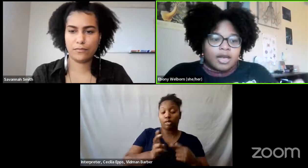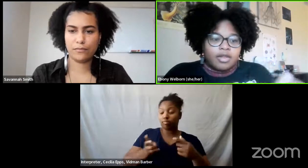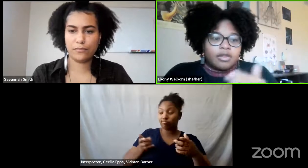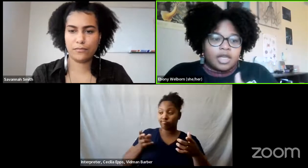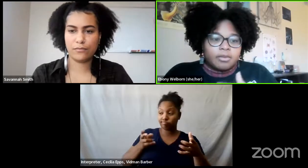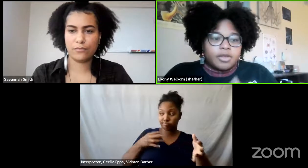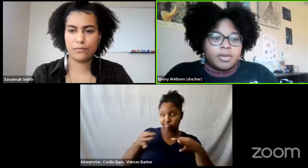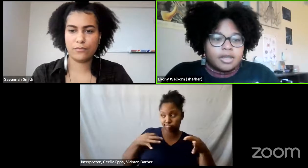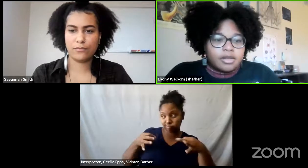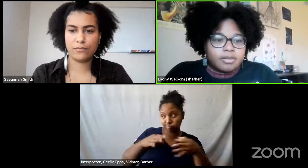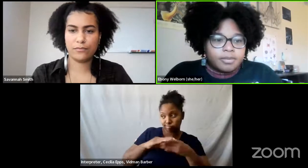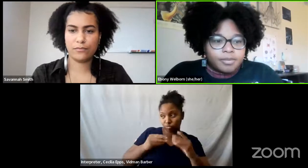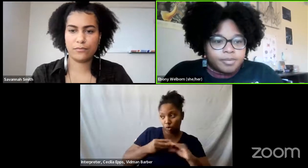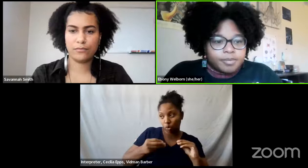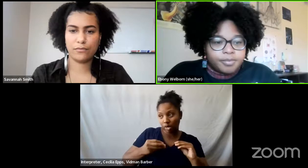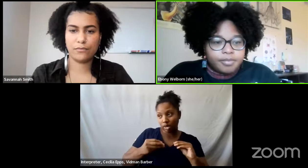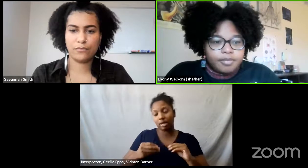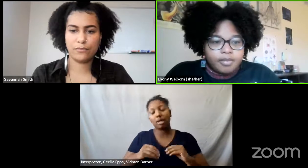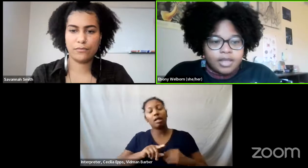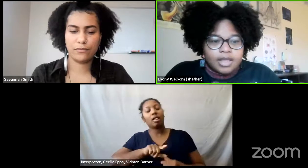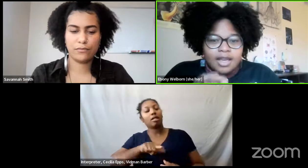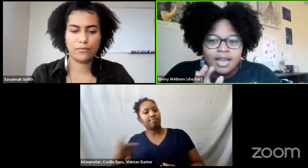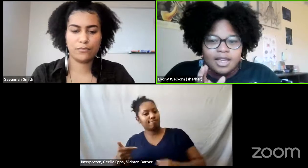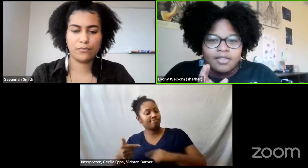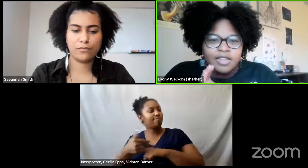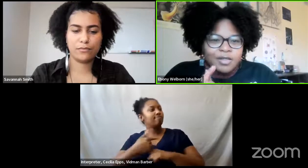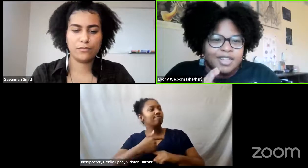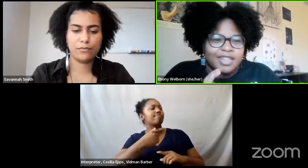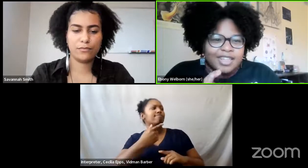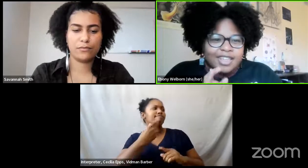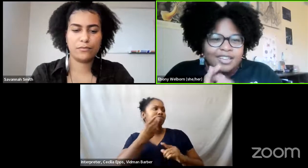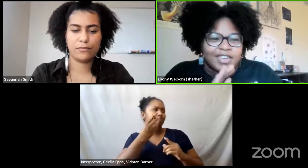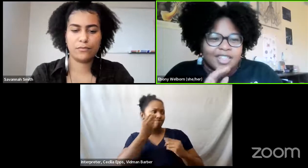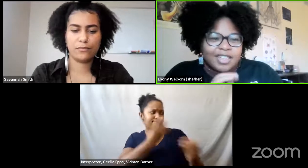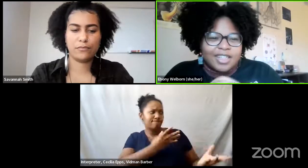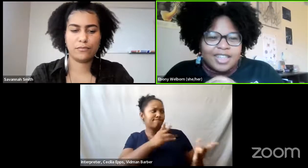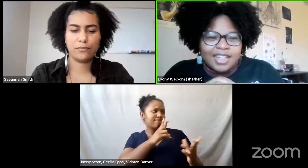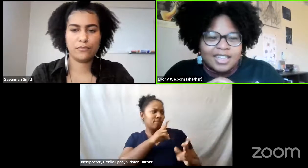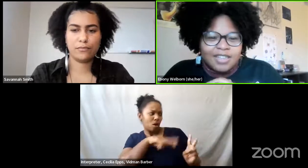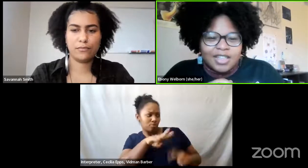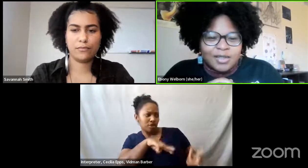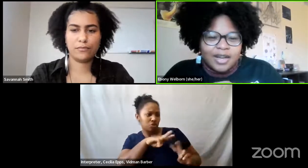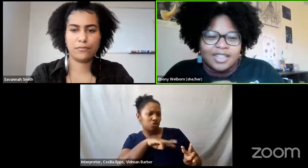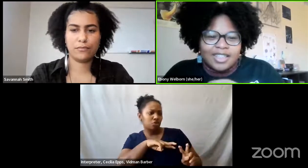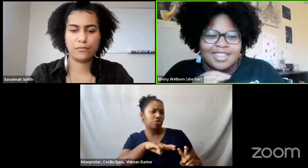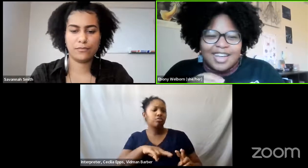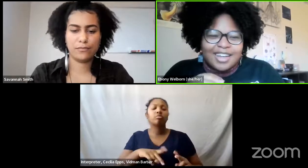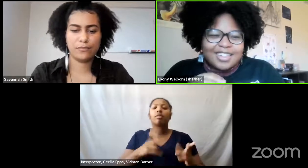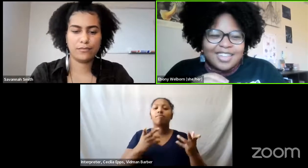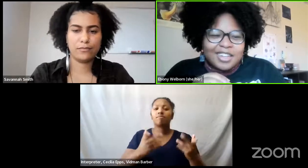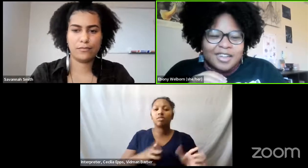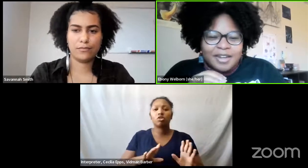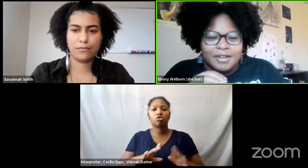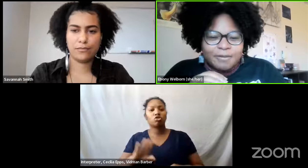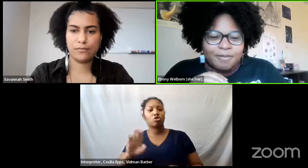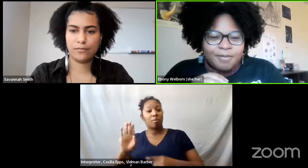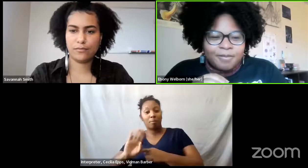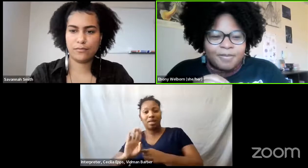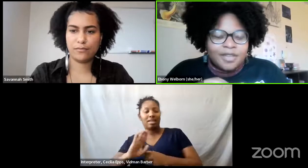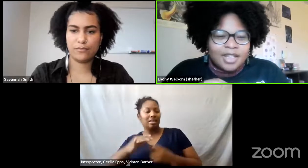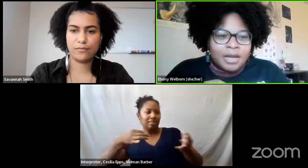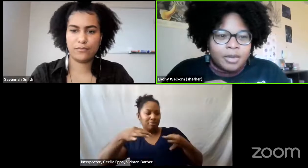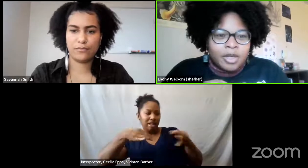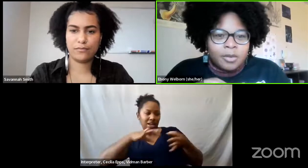off having those same 2 minutes. And if there's no clarity, if there isn't clarity, I think Savannah is writing it in the chat,